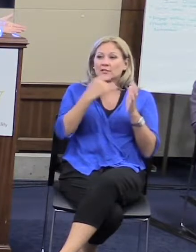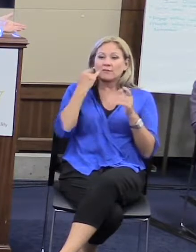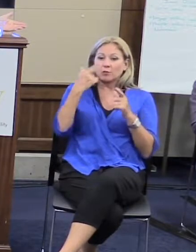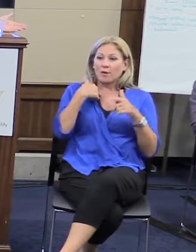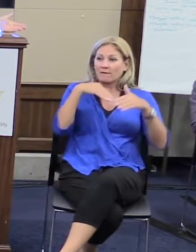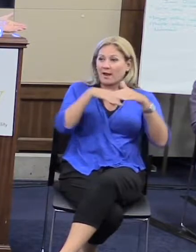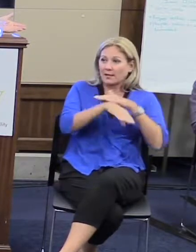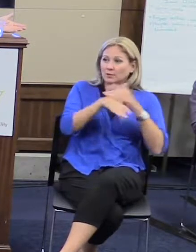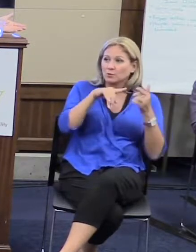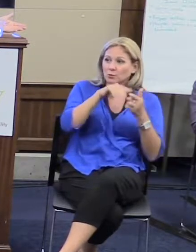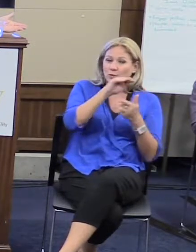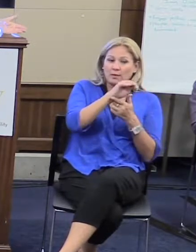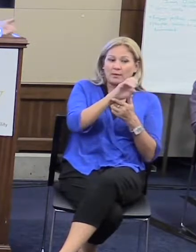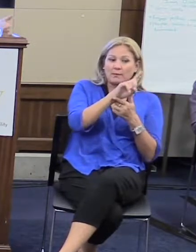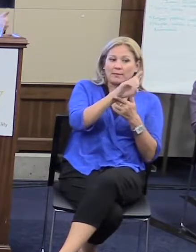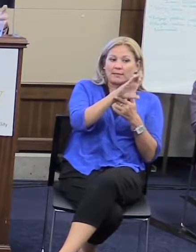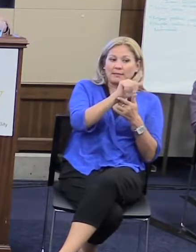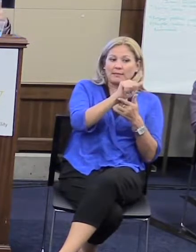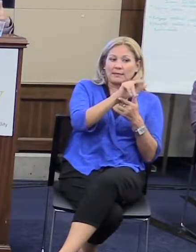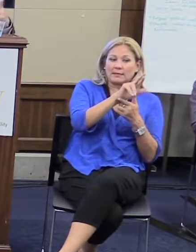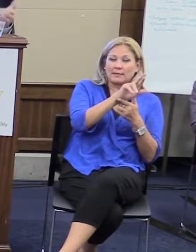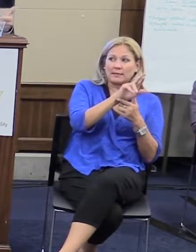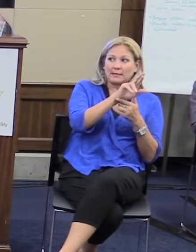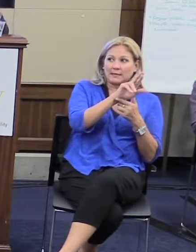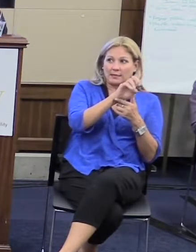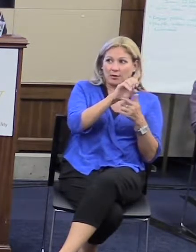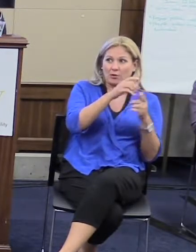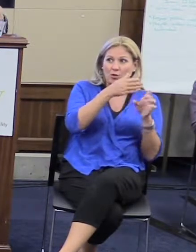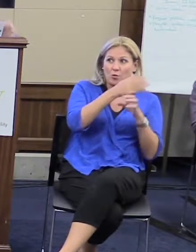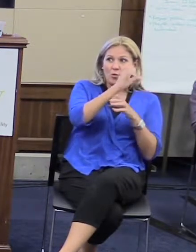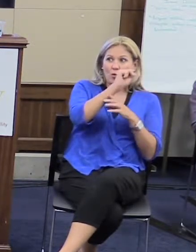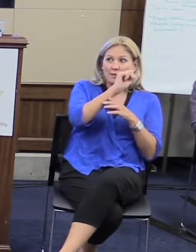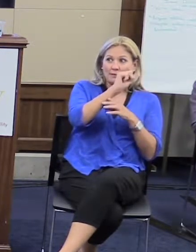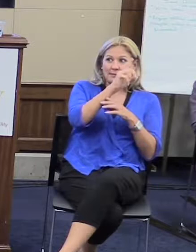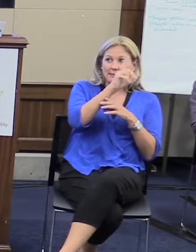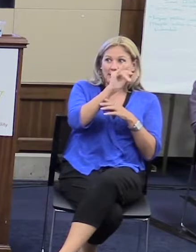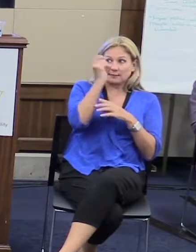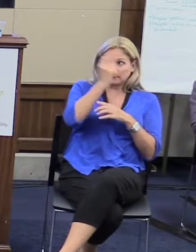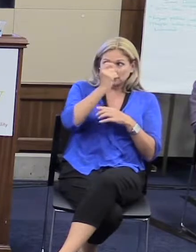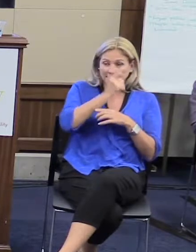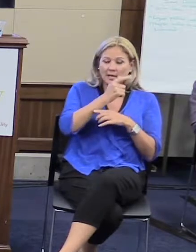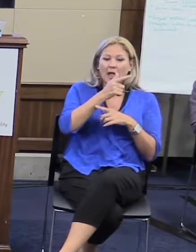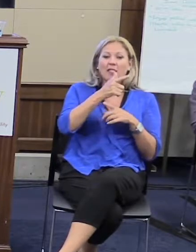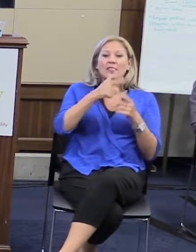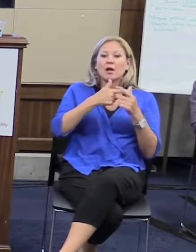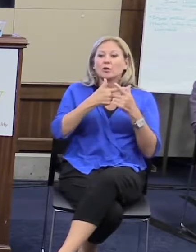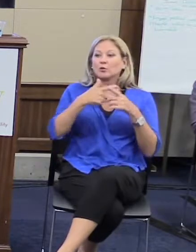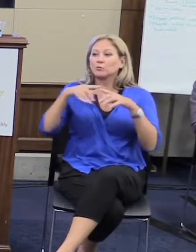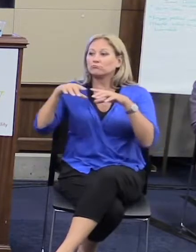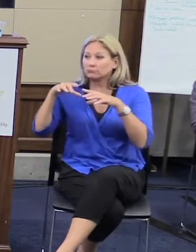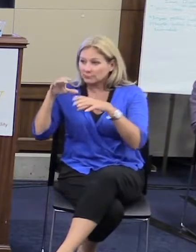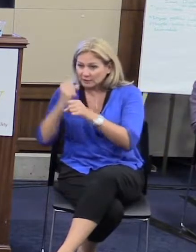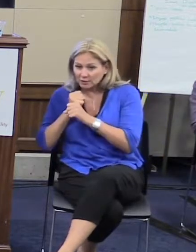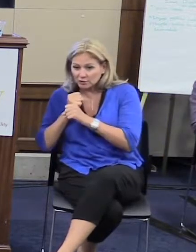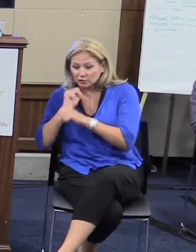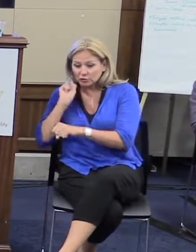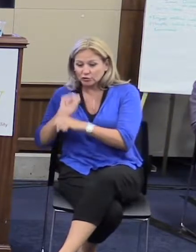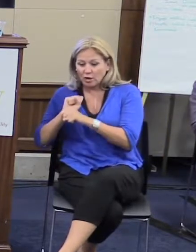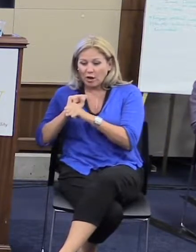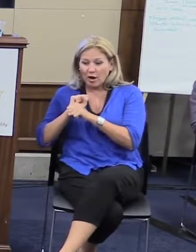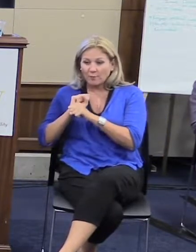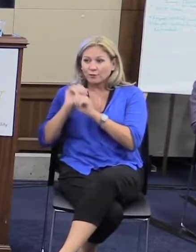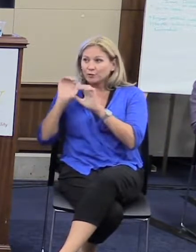to Medicare through SSDI and you get you get a job, that's great, but and you